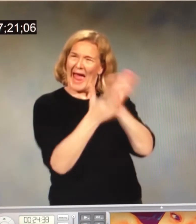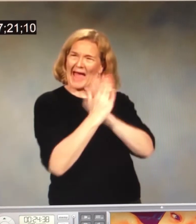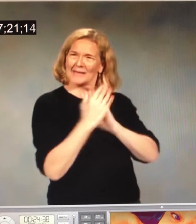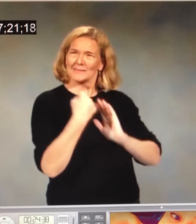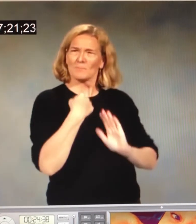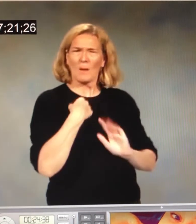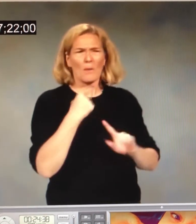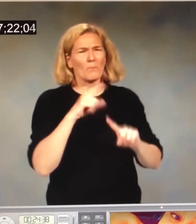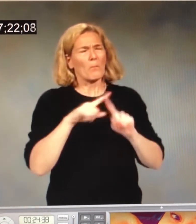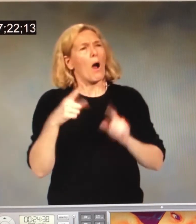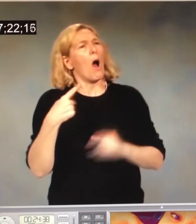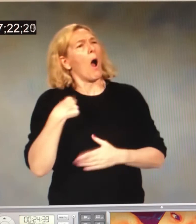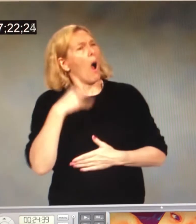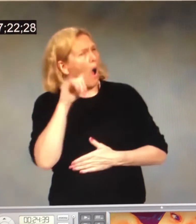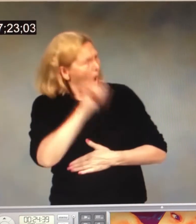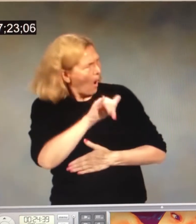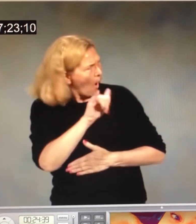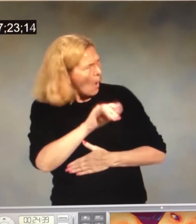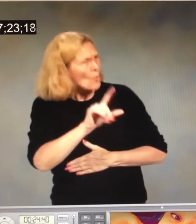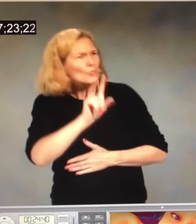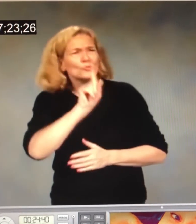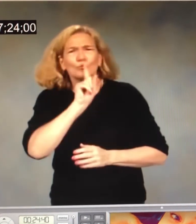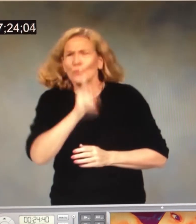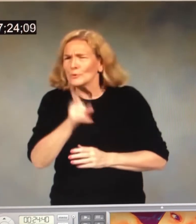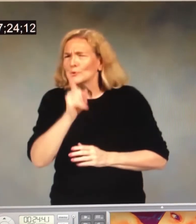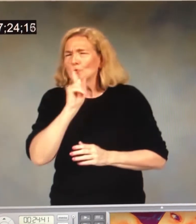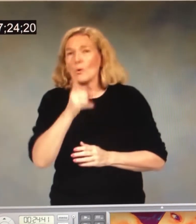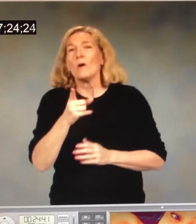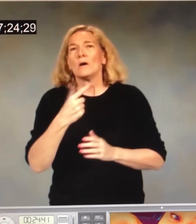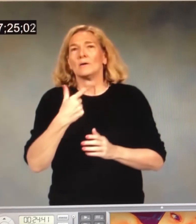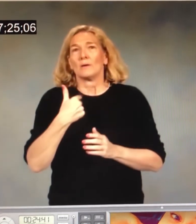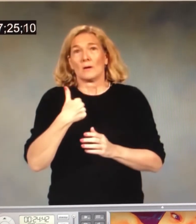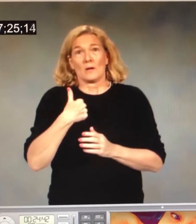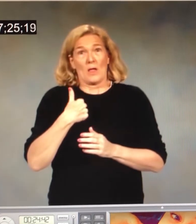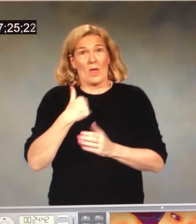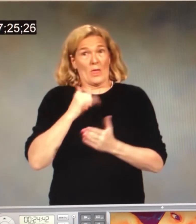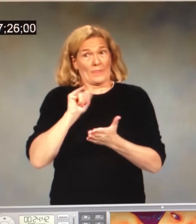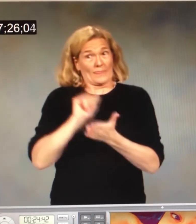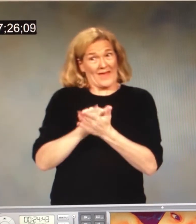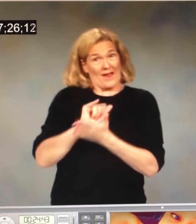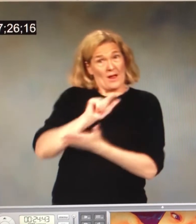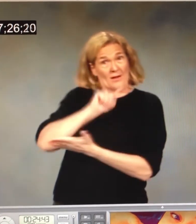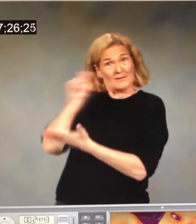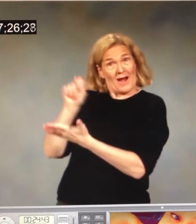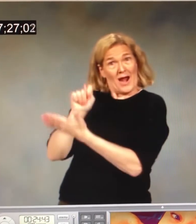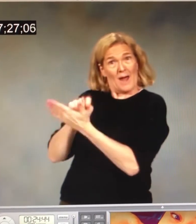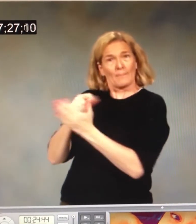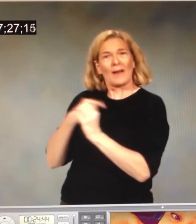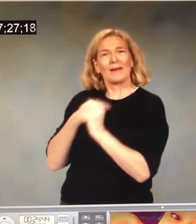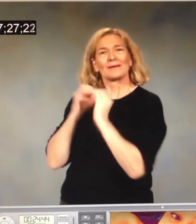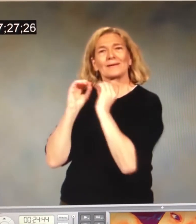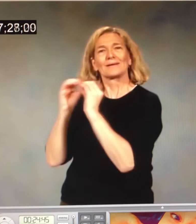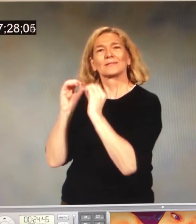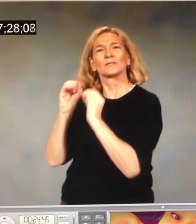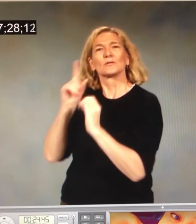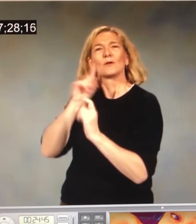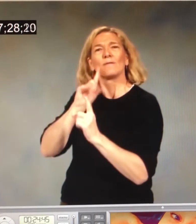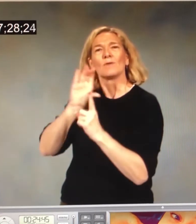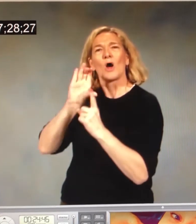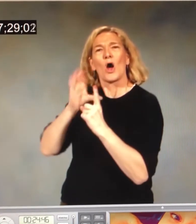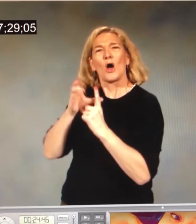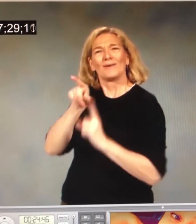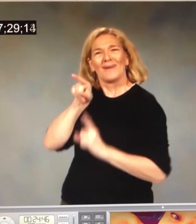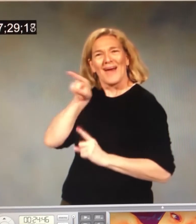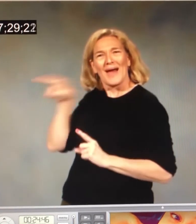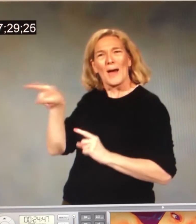that. So I remember that they asked me about that stuff. I said, yeah, sure, of course. At